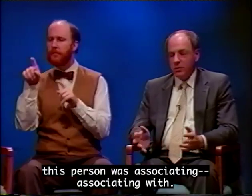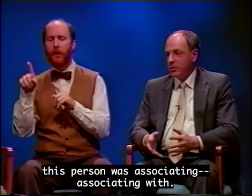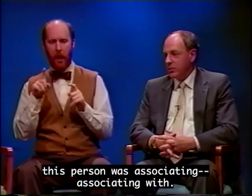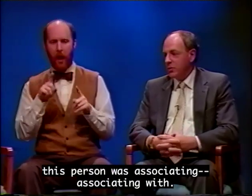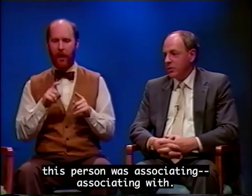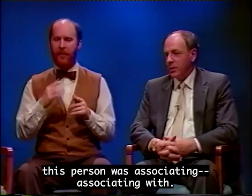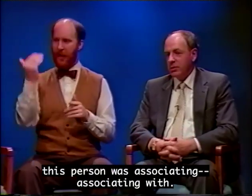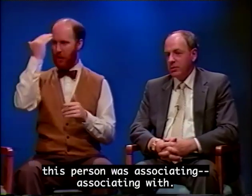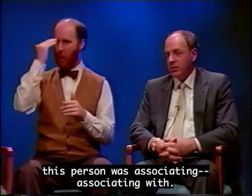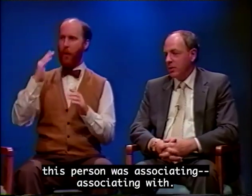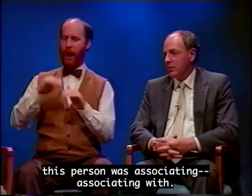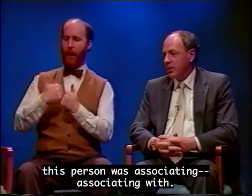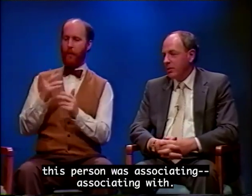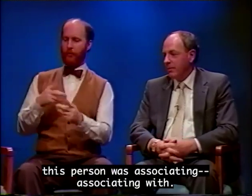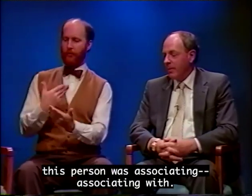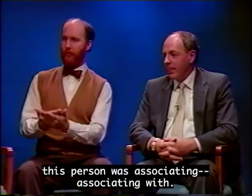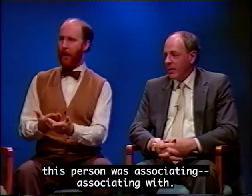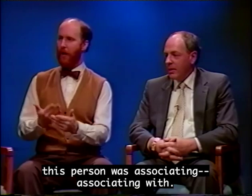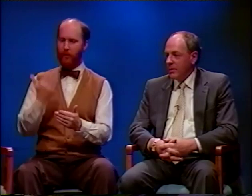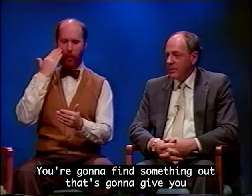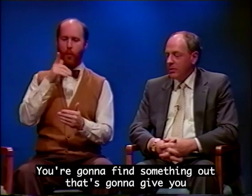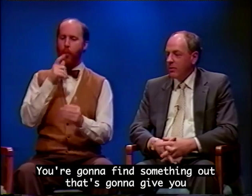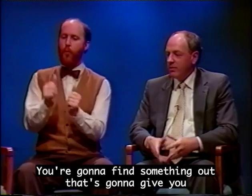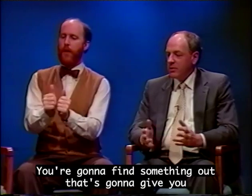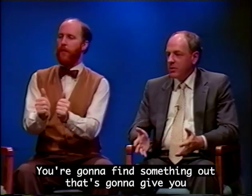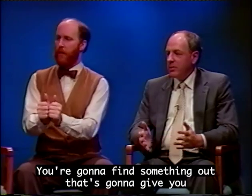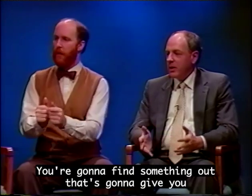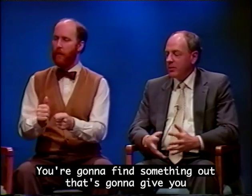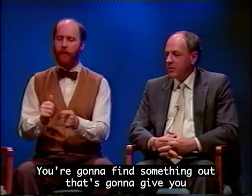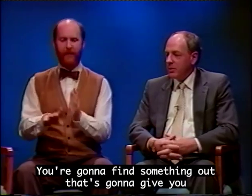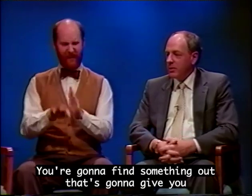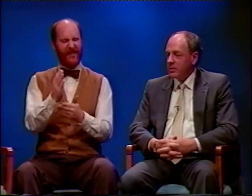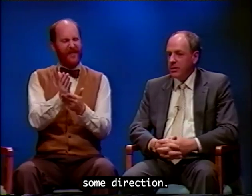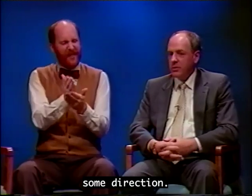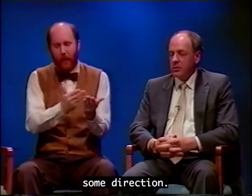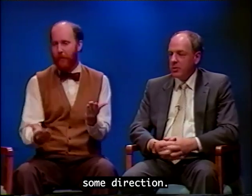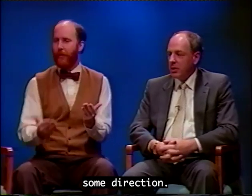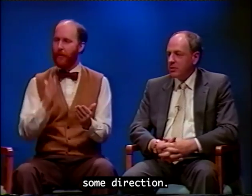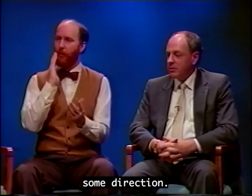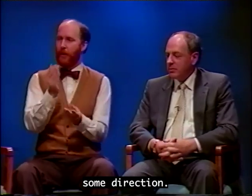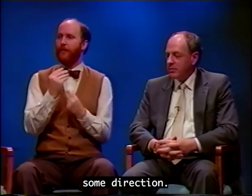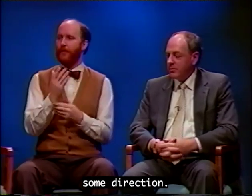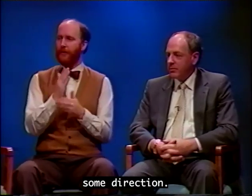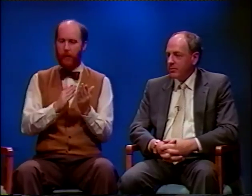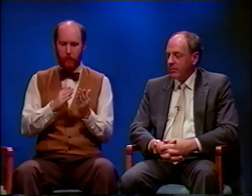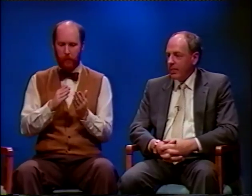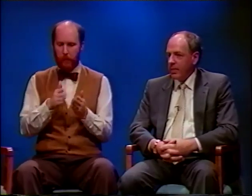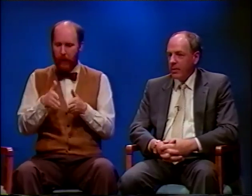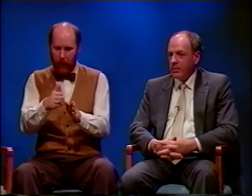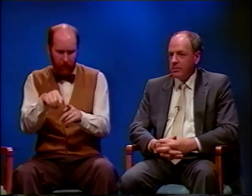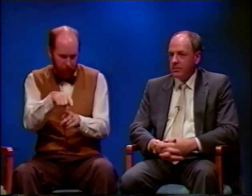this person was associating with. You're going to find something out that's going to give you some direction.